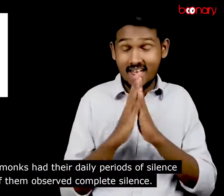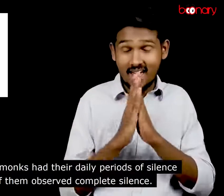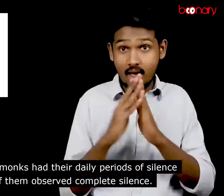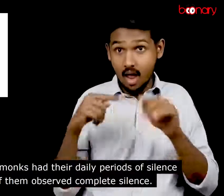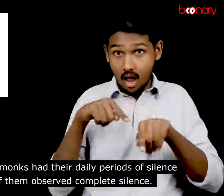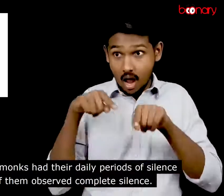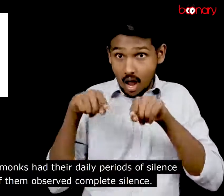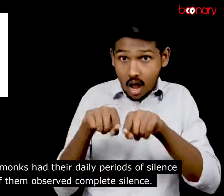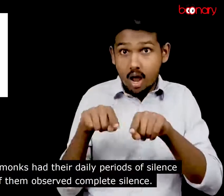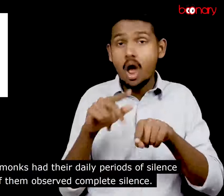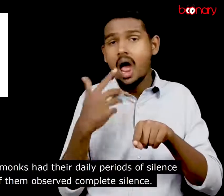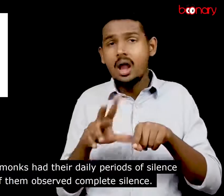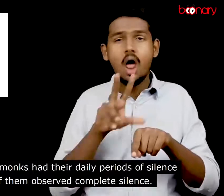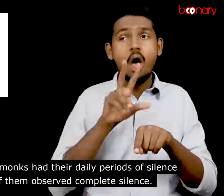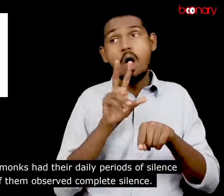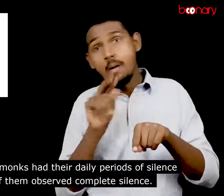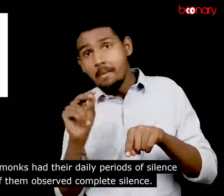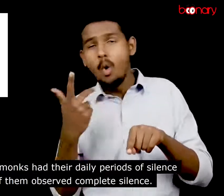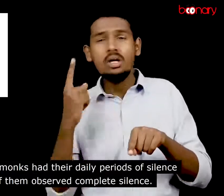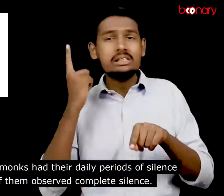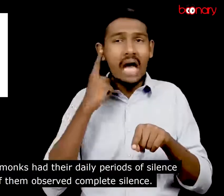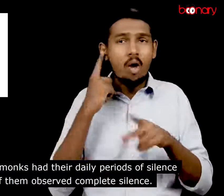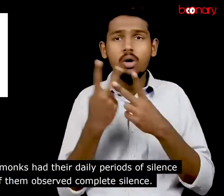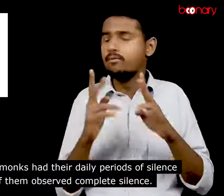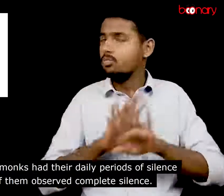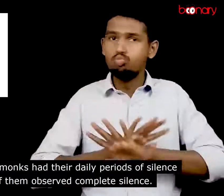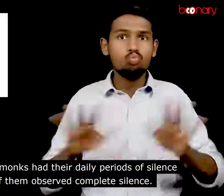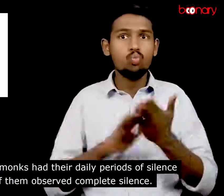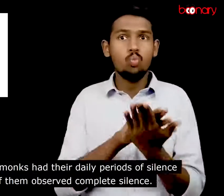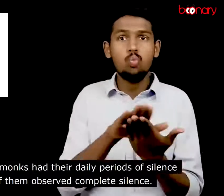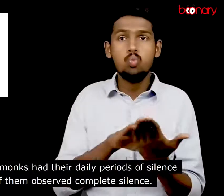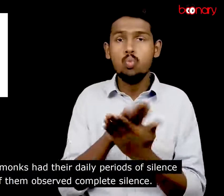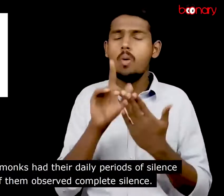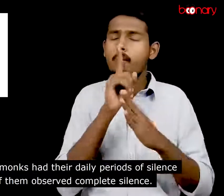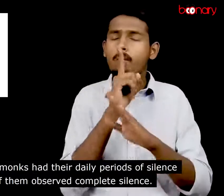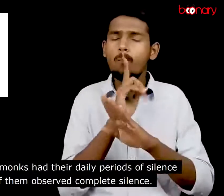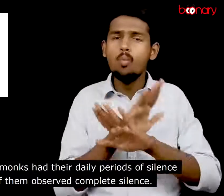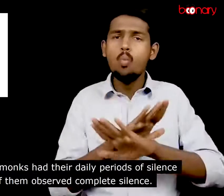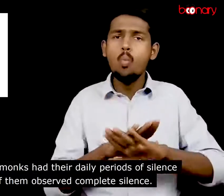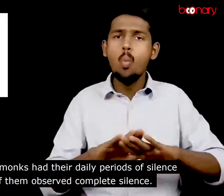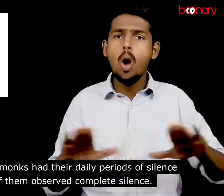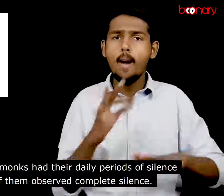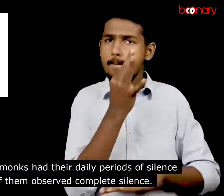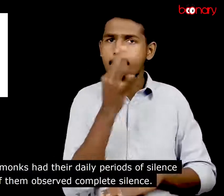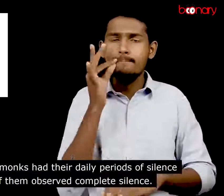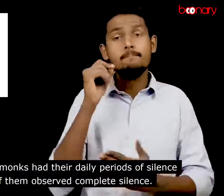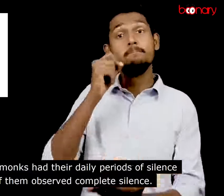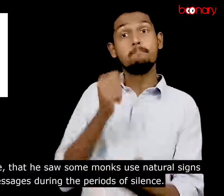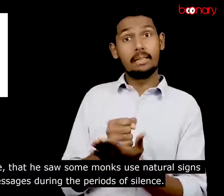their daily periods of silence, when each of them observed complete silence. It